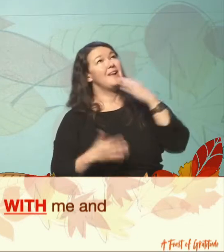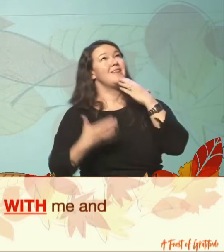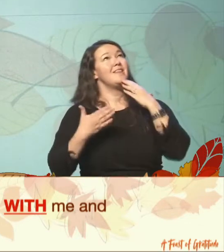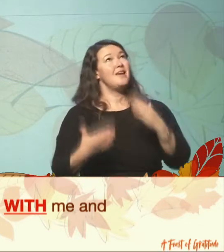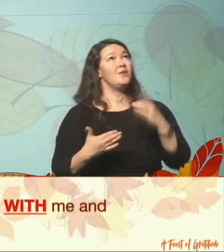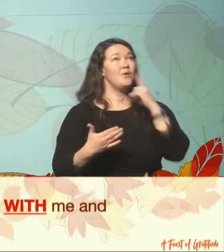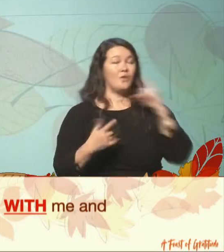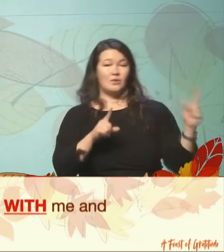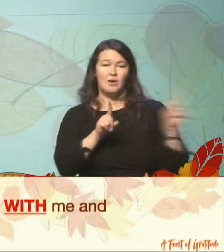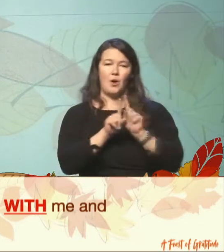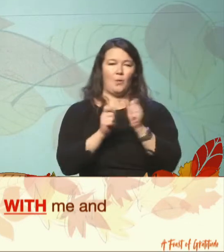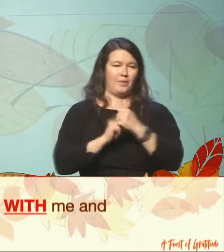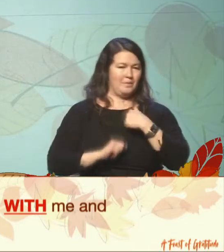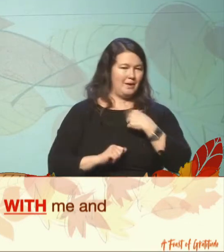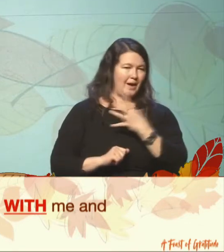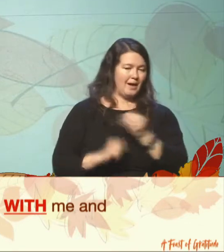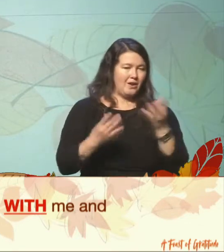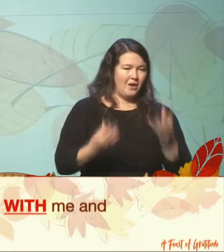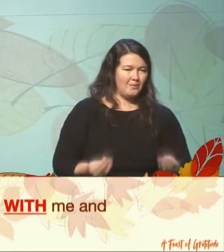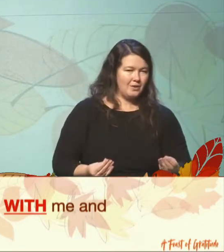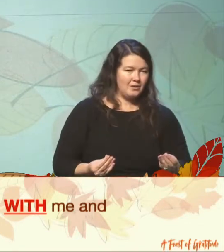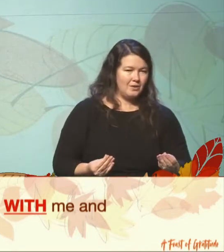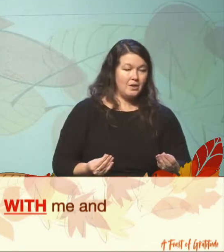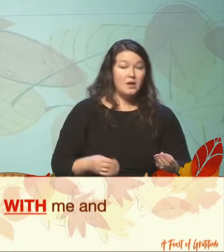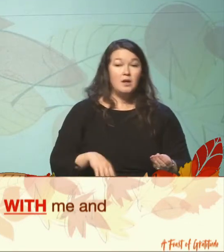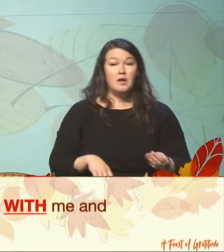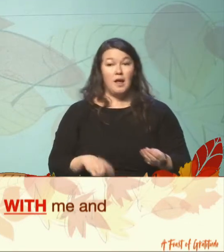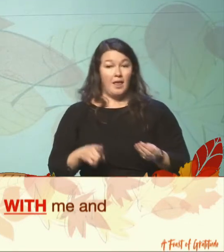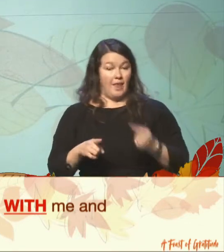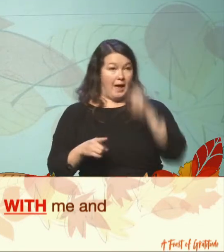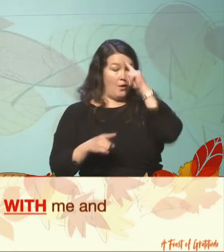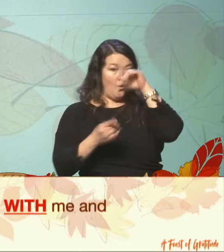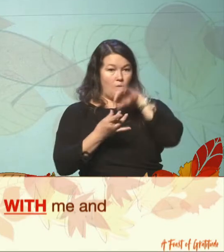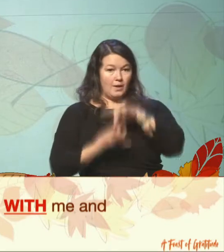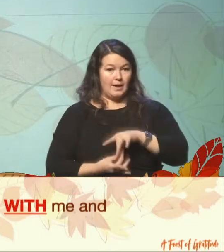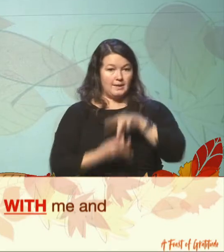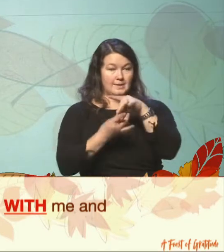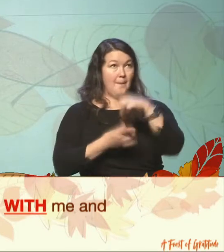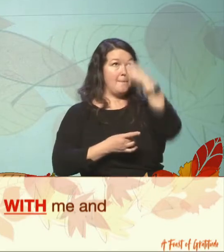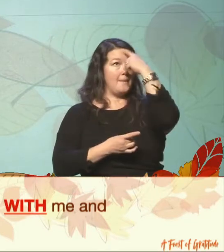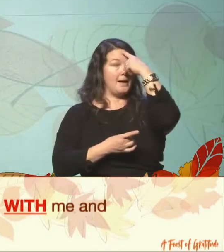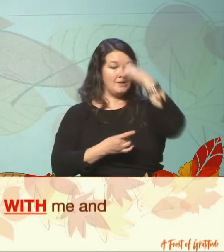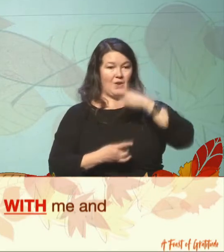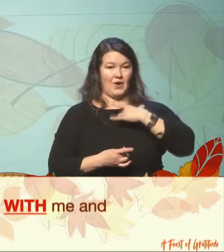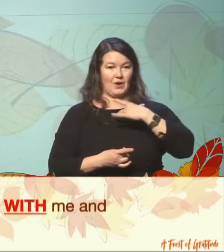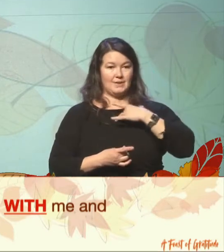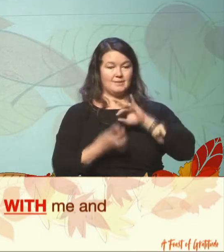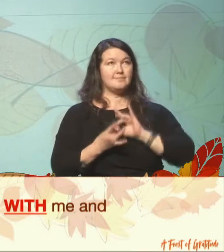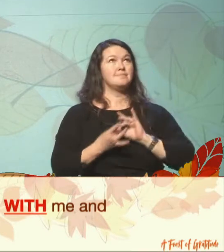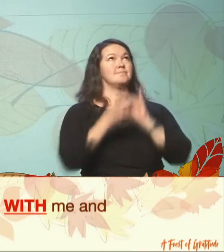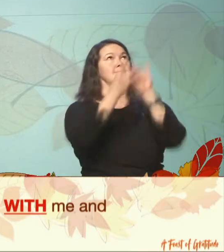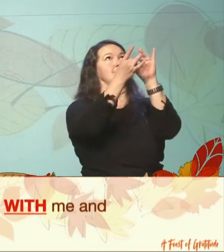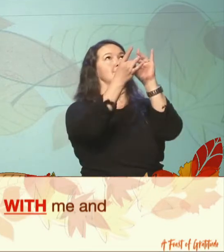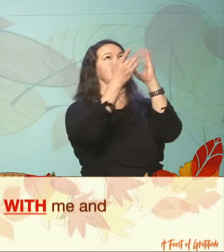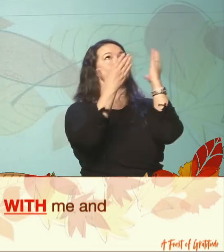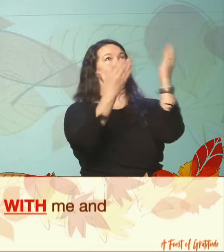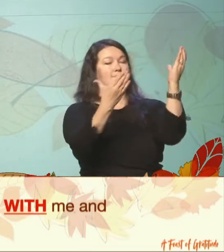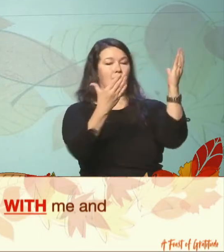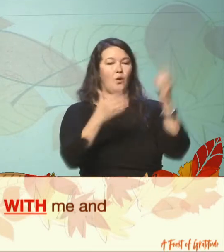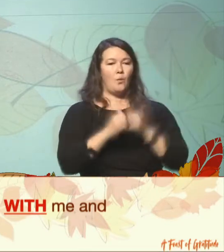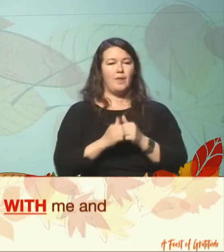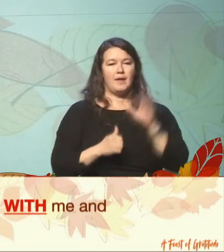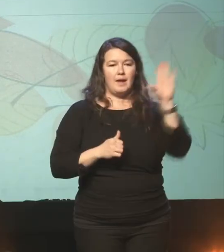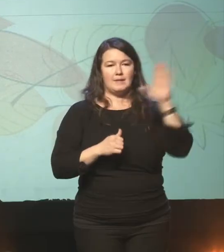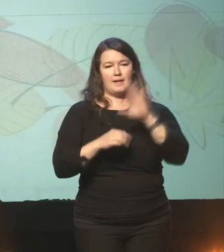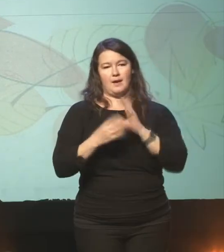me and comforting me. And what that does is it orients our minds and our hearts towards the reality of God's presence and God's comfort. This